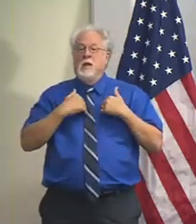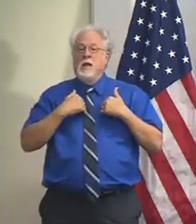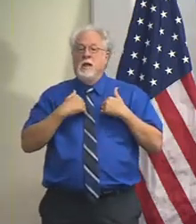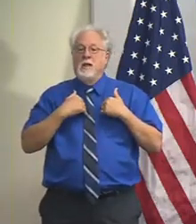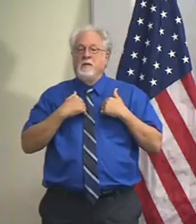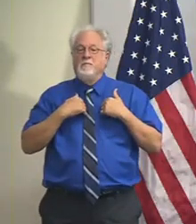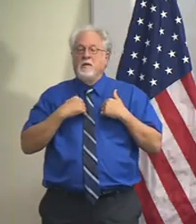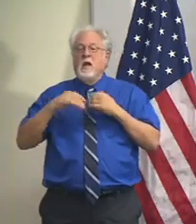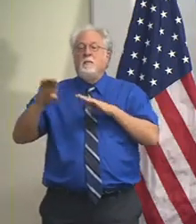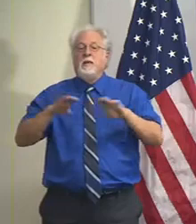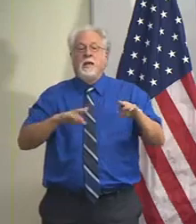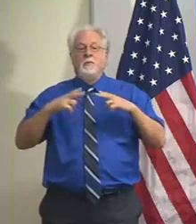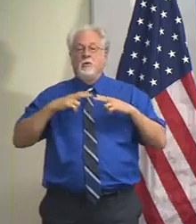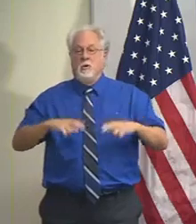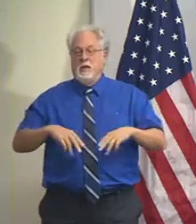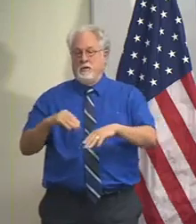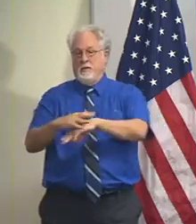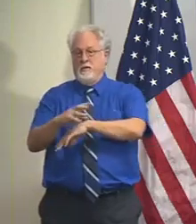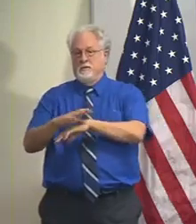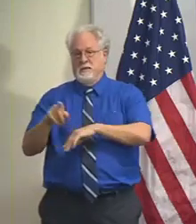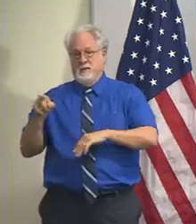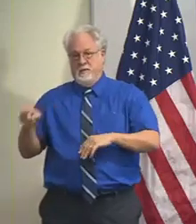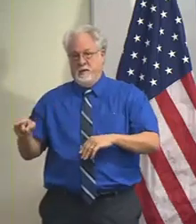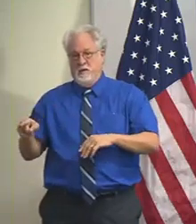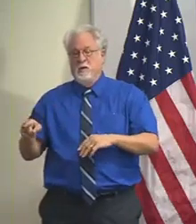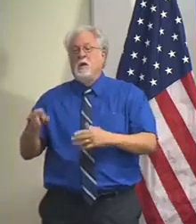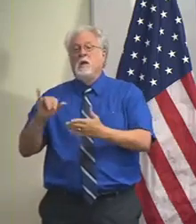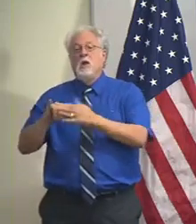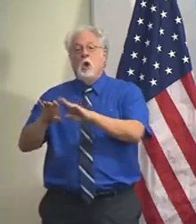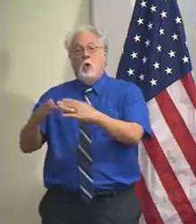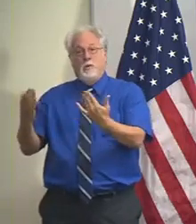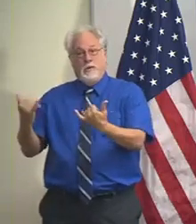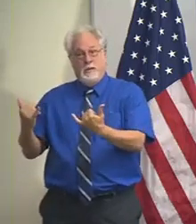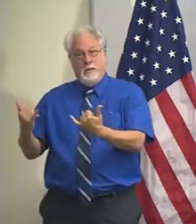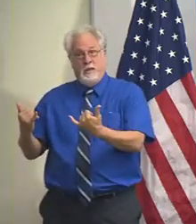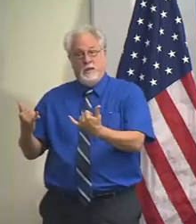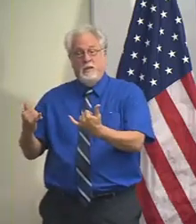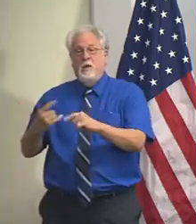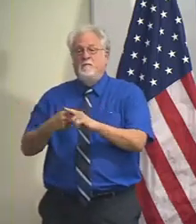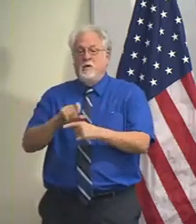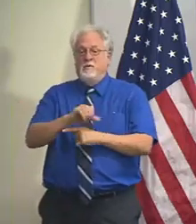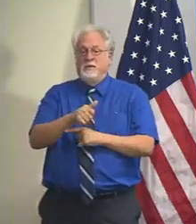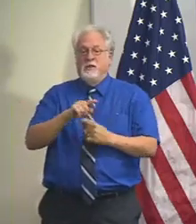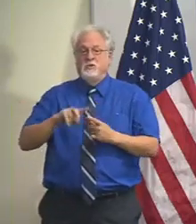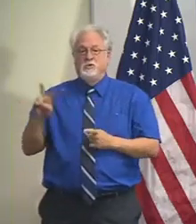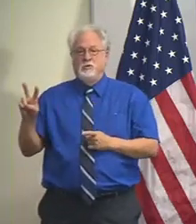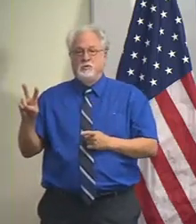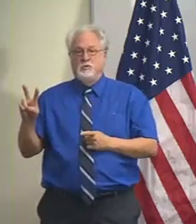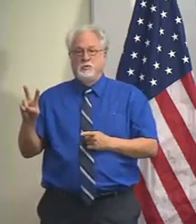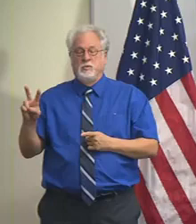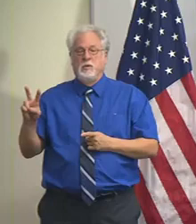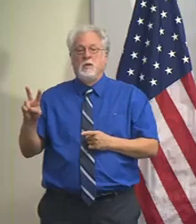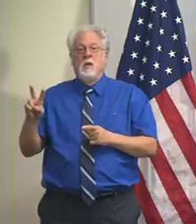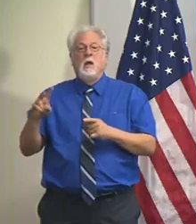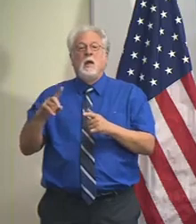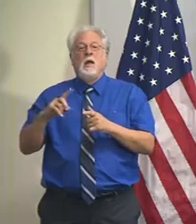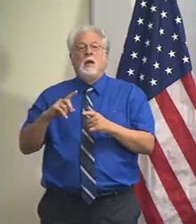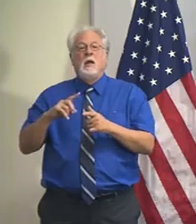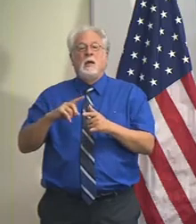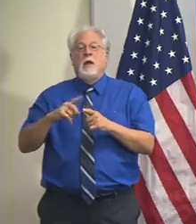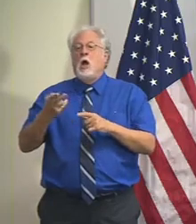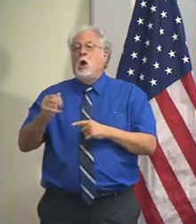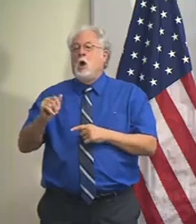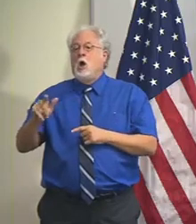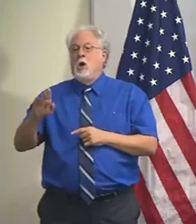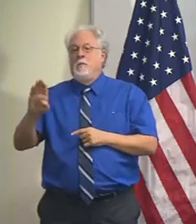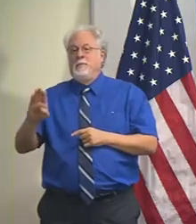behavioral health counseling available. That resource center will be open today from 10 to 2 in Hall B of the